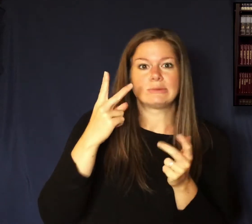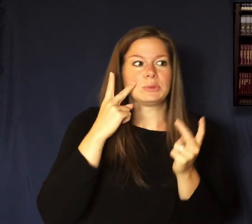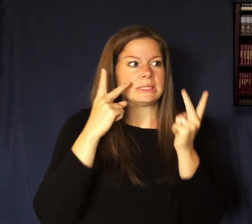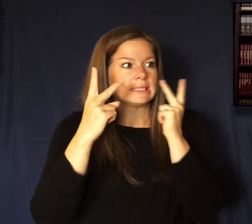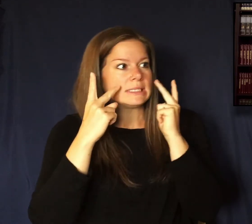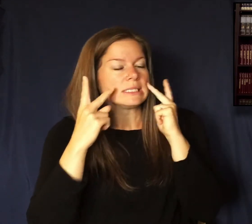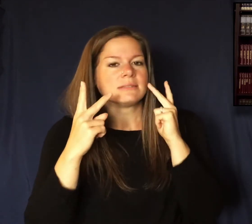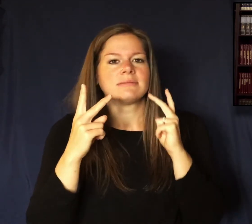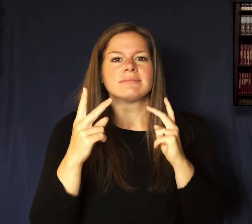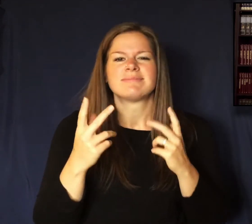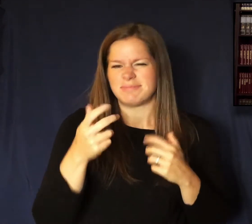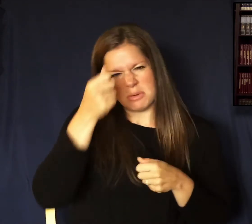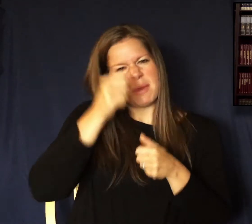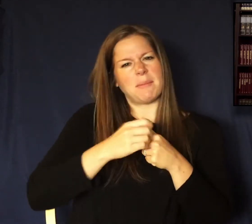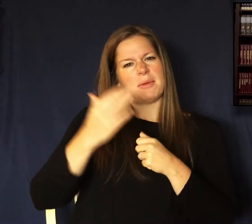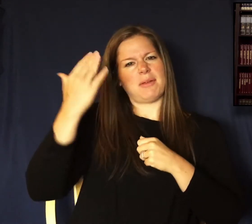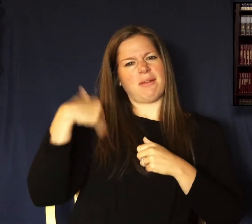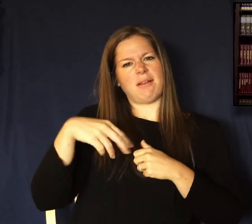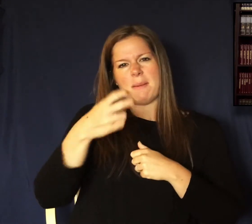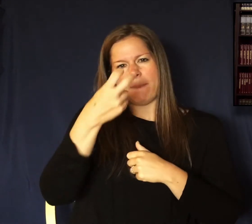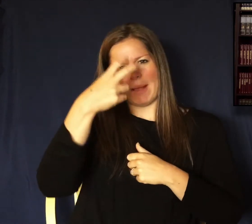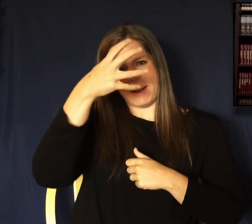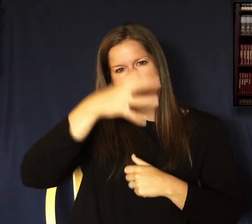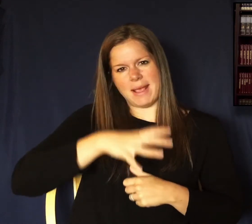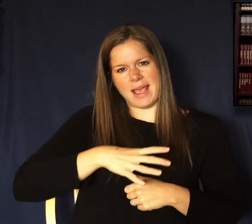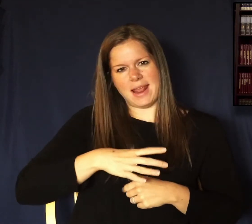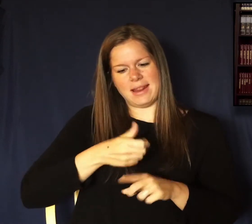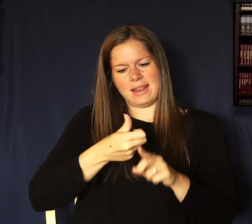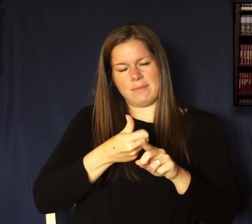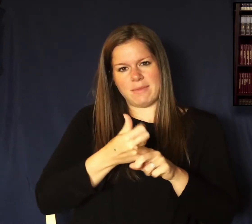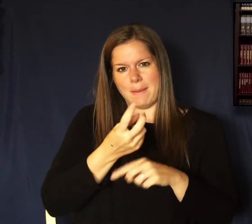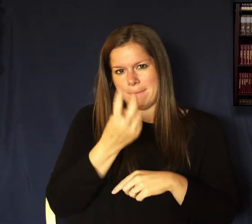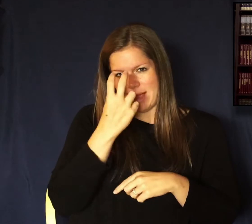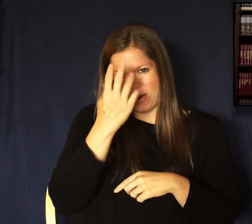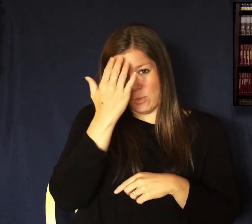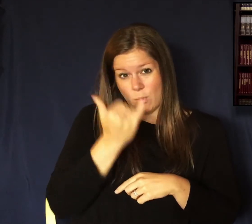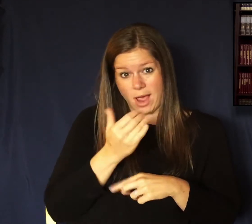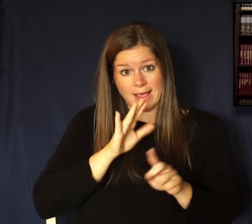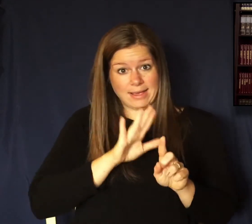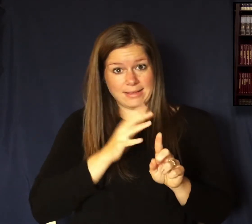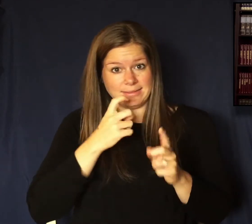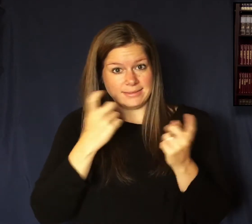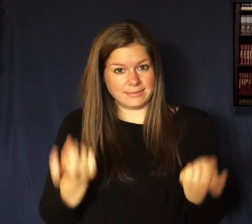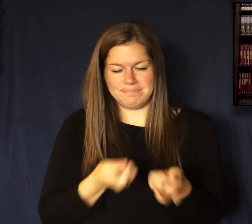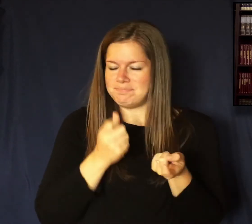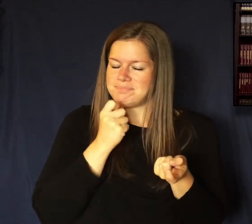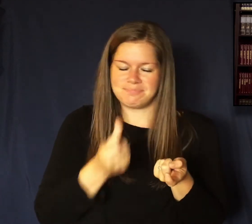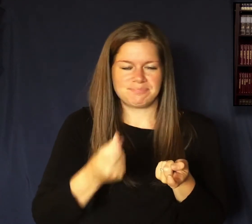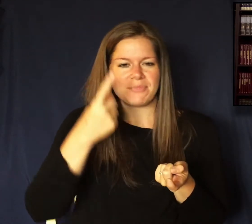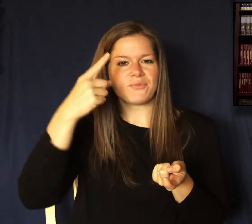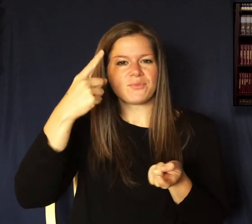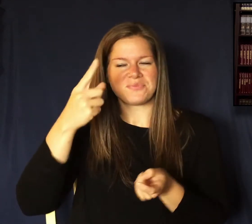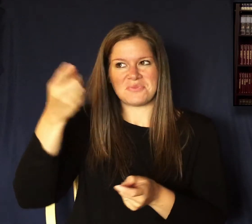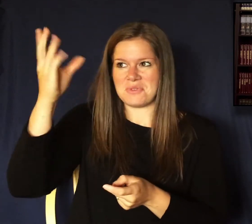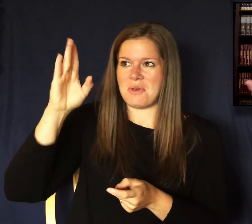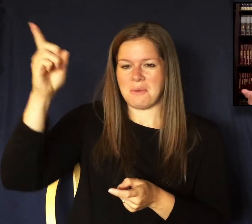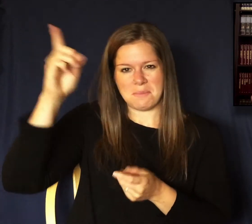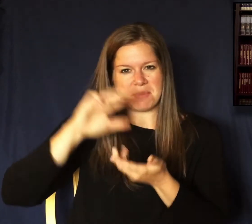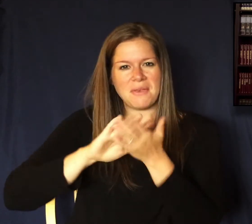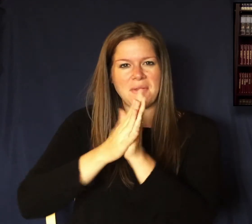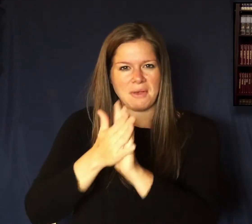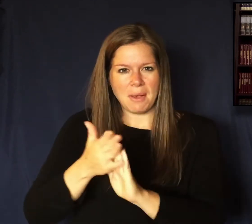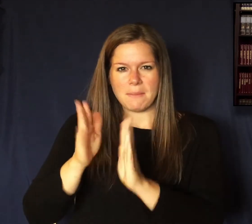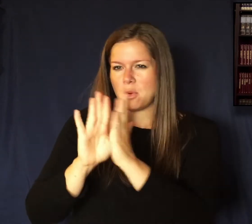blind man in John 9. He is not blind because sin. He's blind so that God may be glorified in the healing. And here, Jesus has a